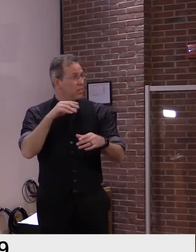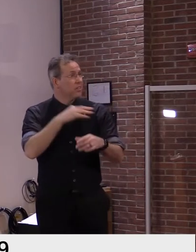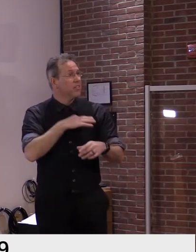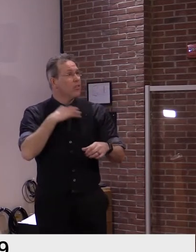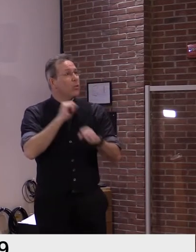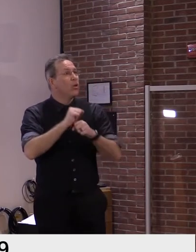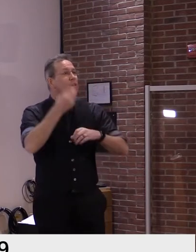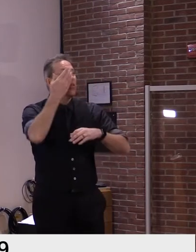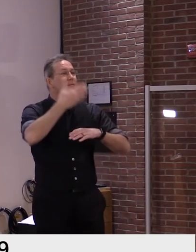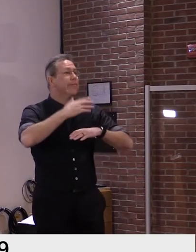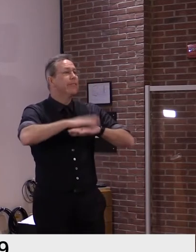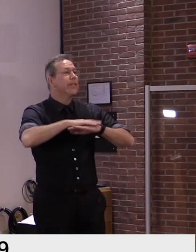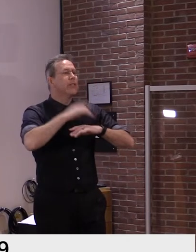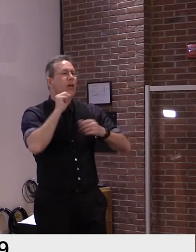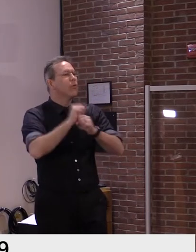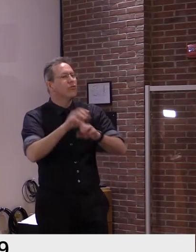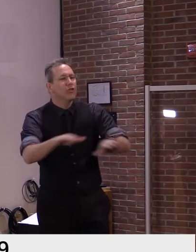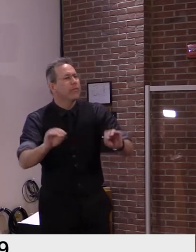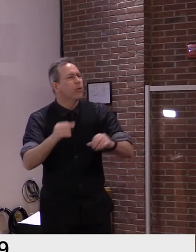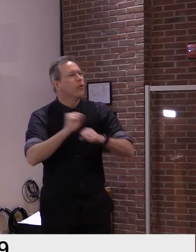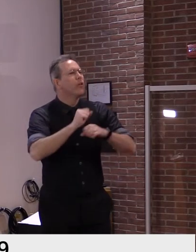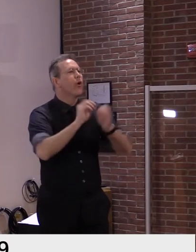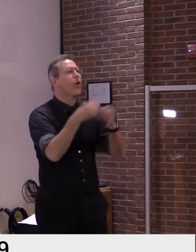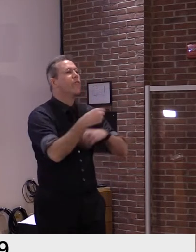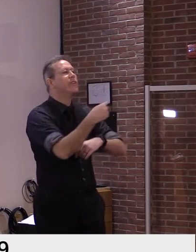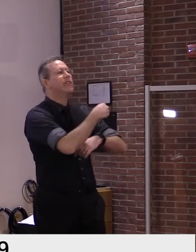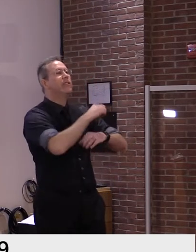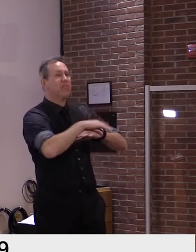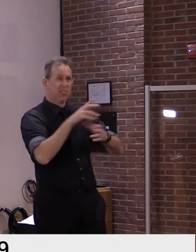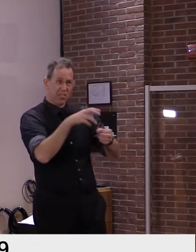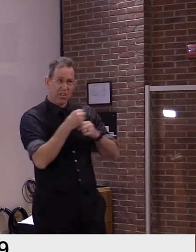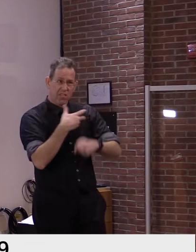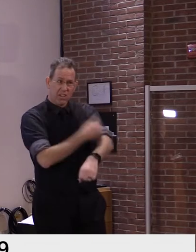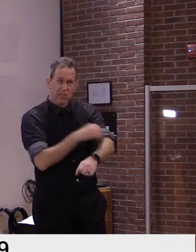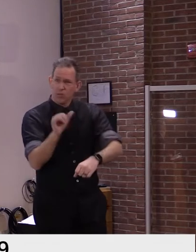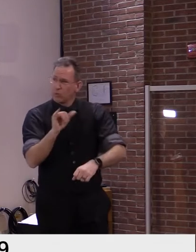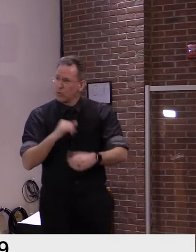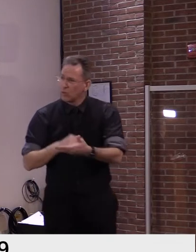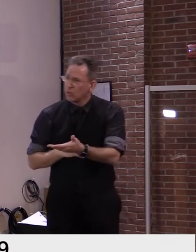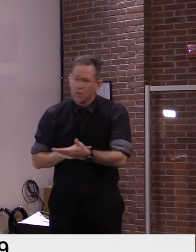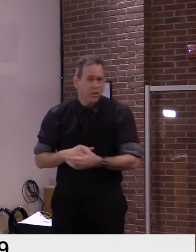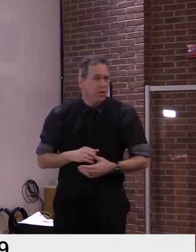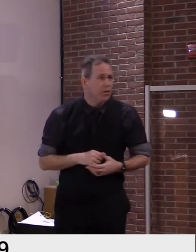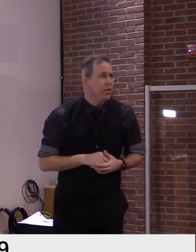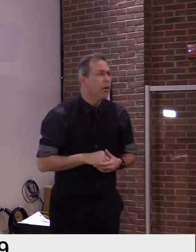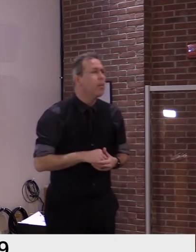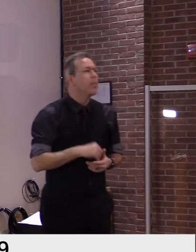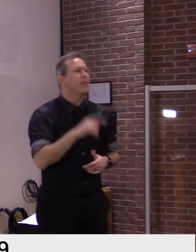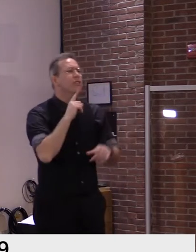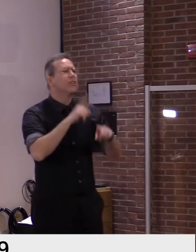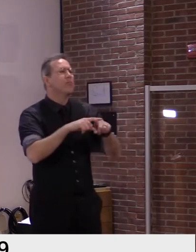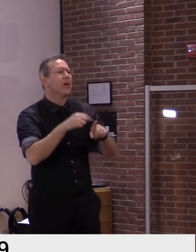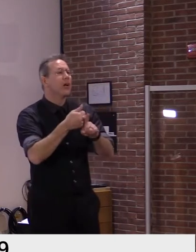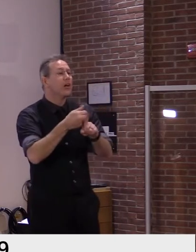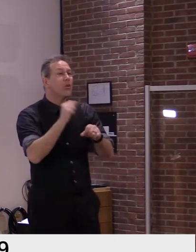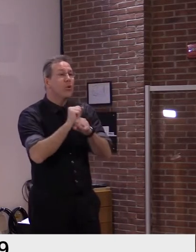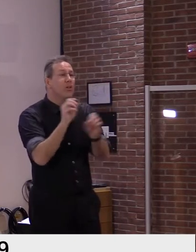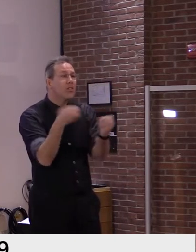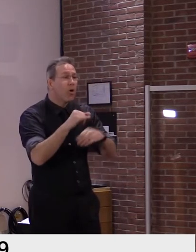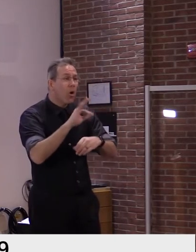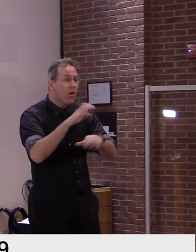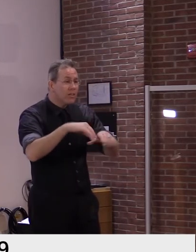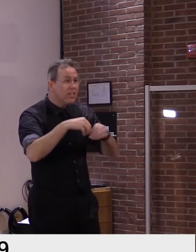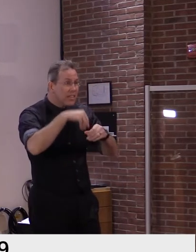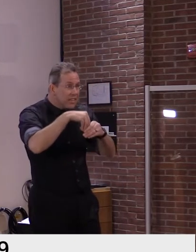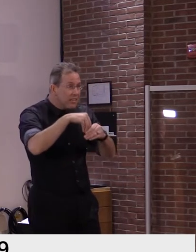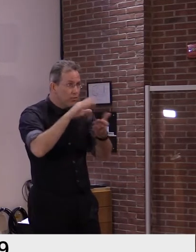is not in the school, then the answer is no. If their central office is in the school, then the answer is yes. There are some